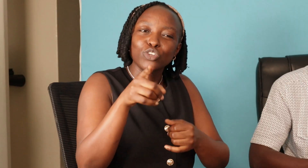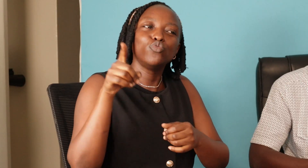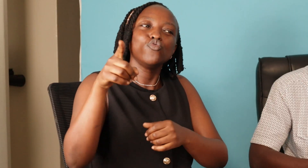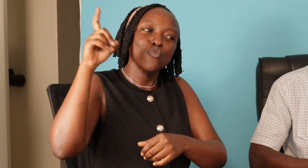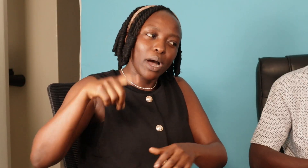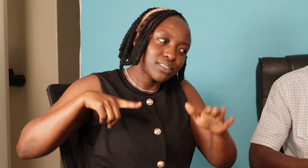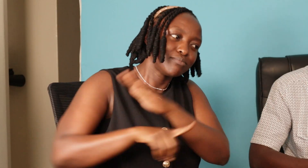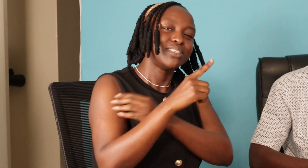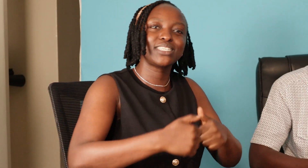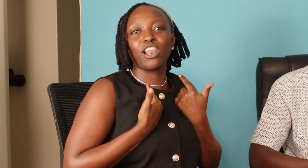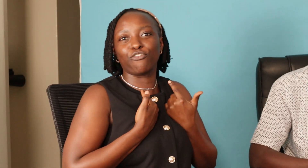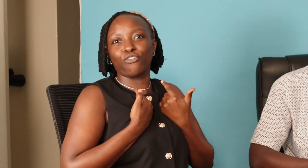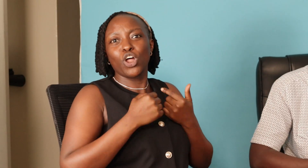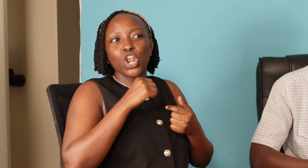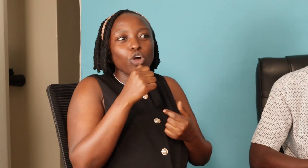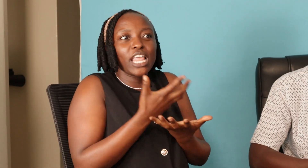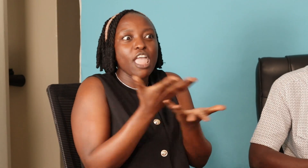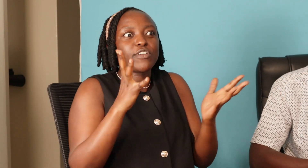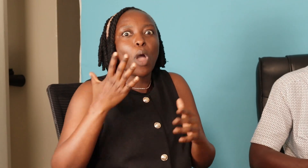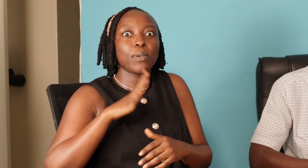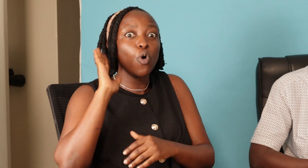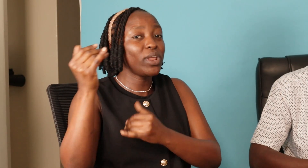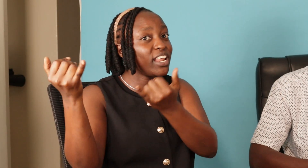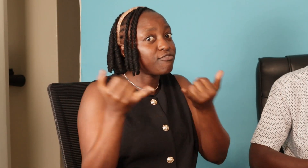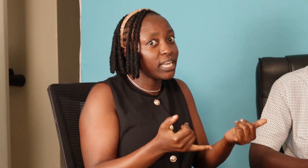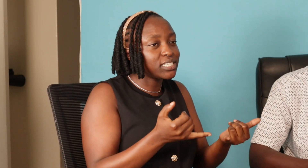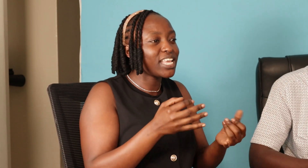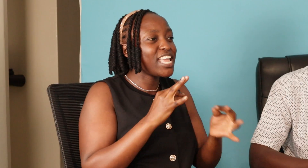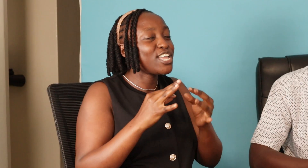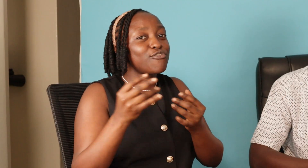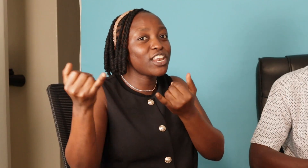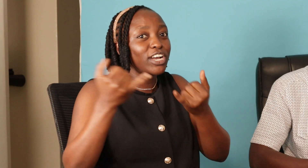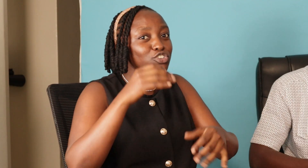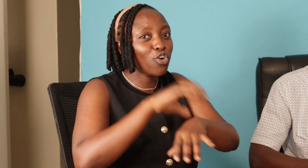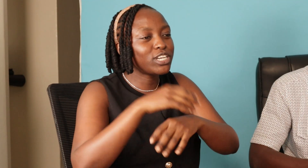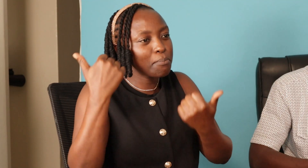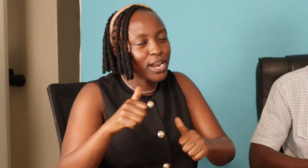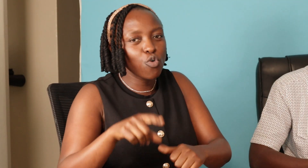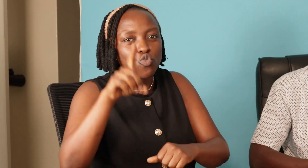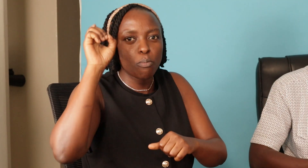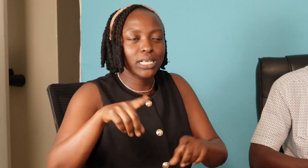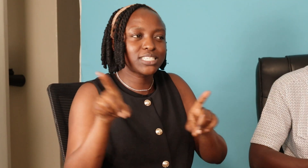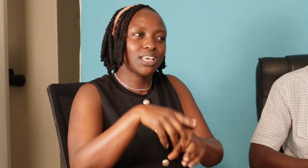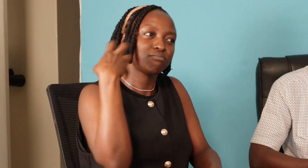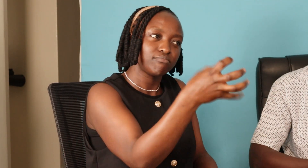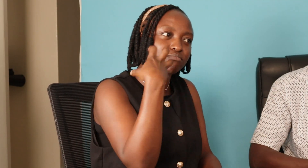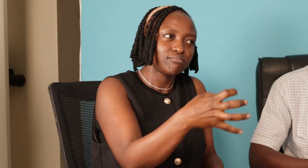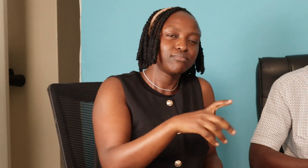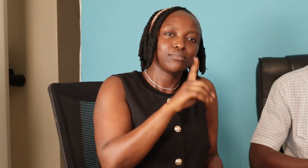represented. If you are not invited, you still go, invite yourself, because it's not always that you will be invited as a deaf person to come and